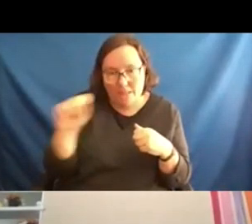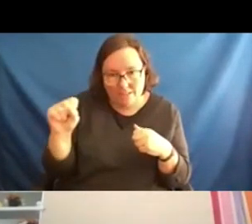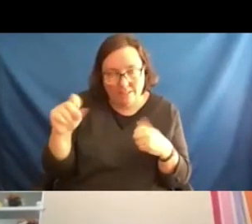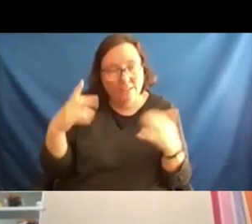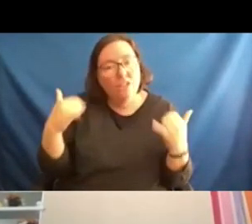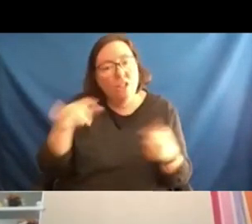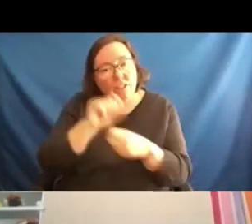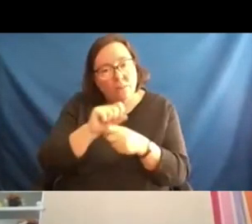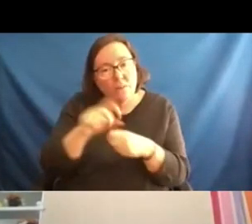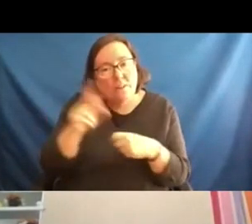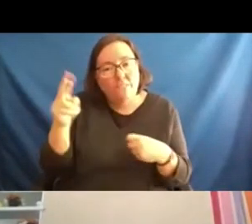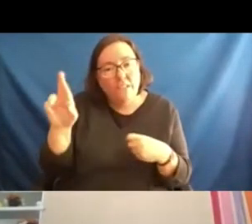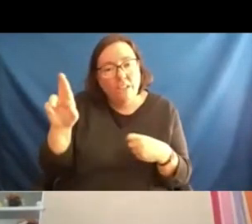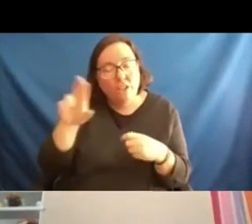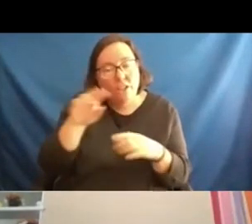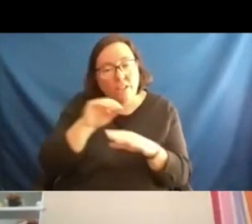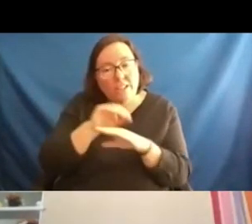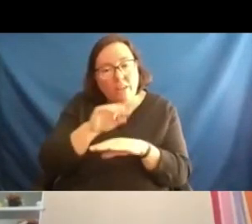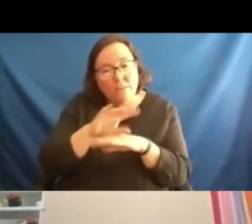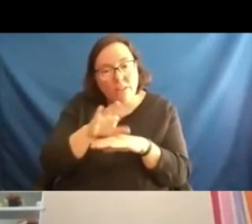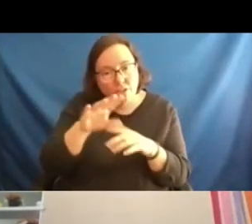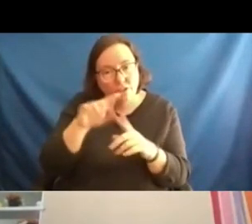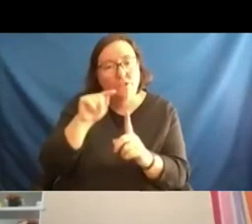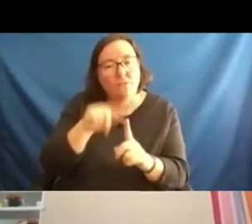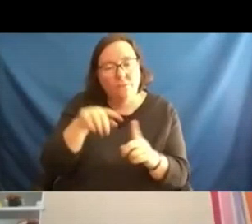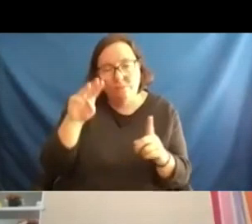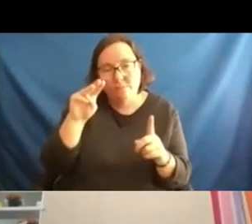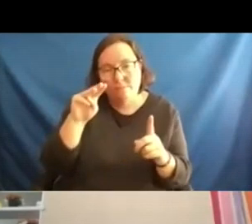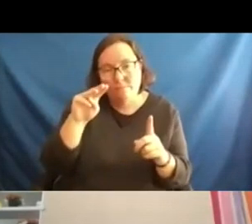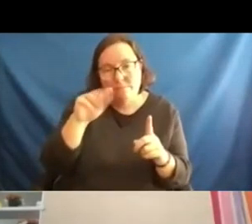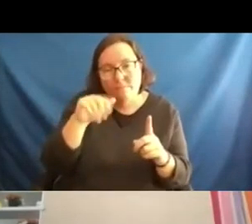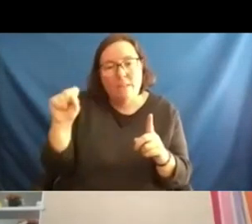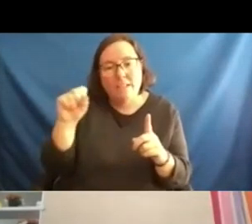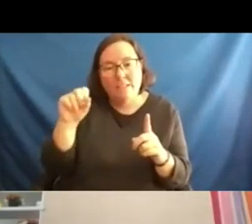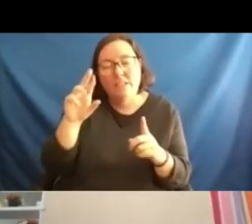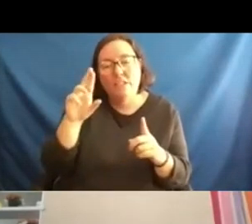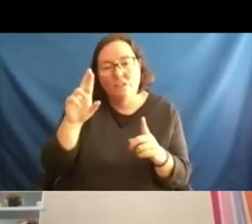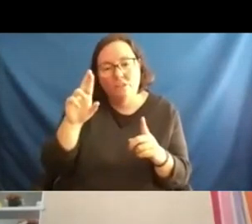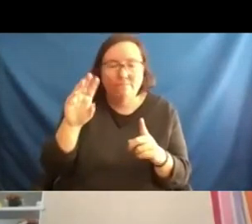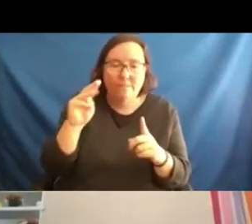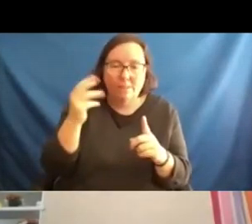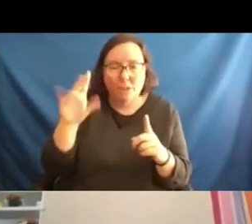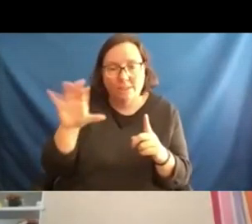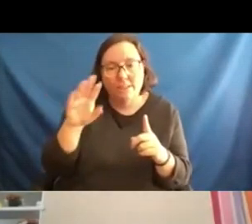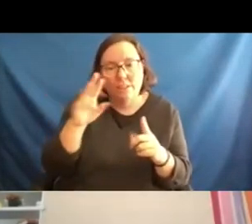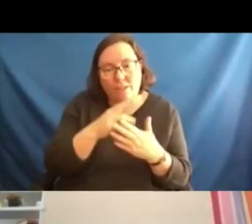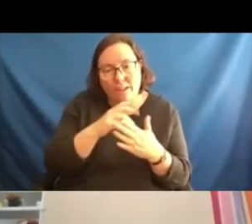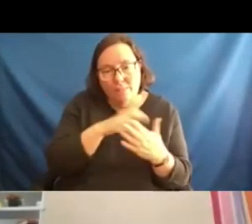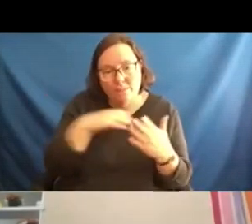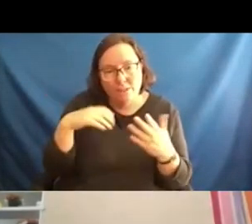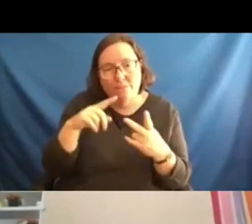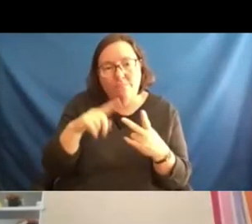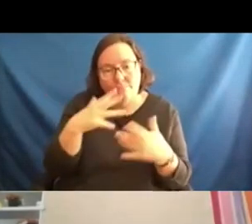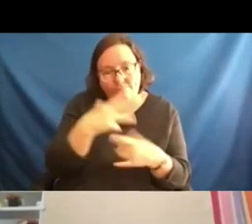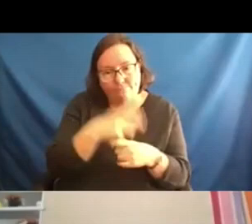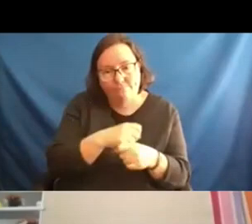works as a vocational rehabilitation counselor at the Massachusetts Rehabilitation Commission,